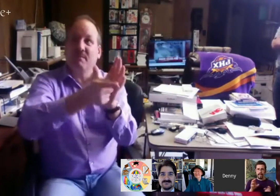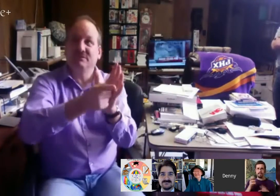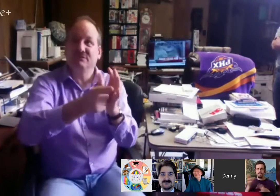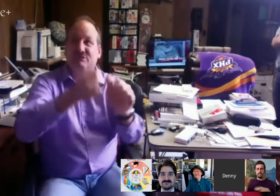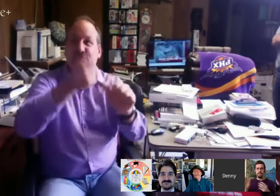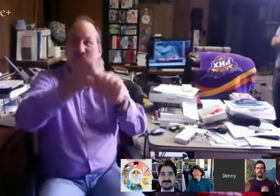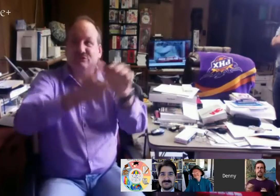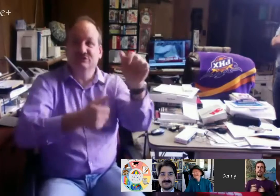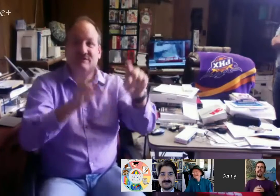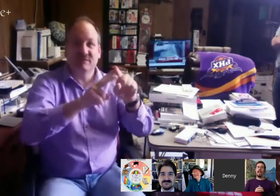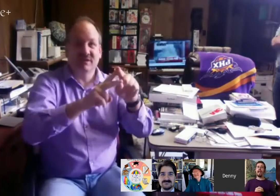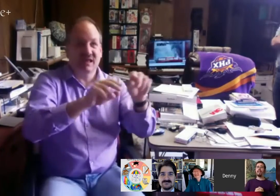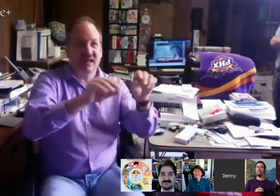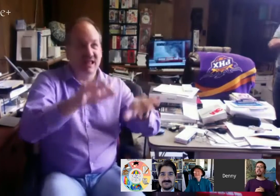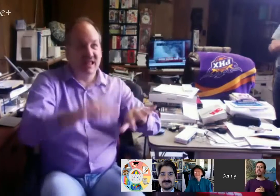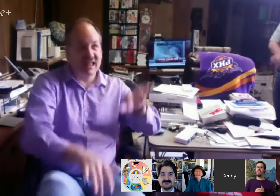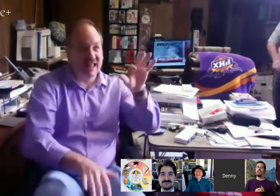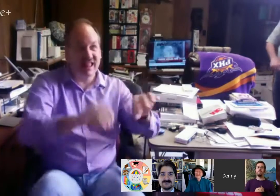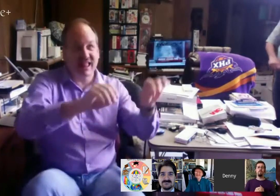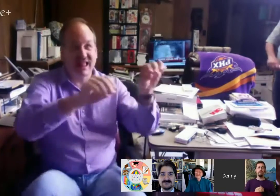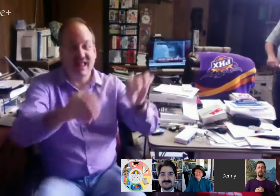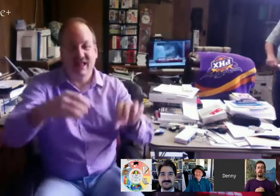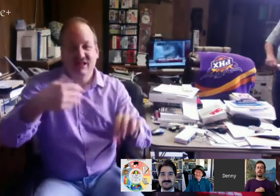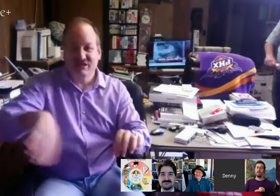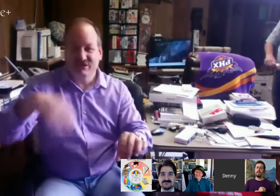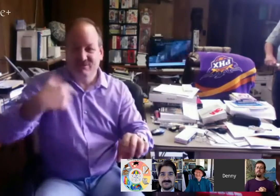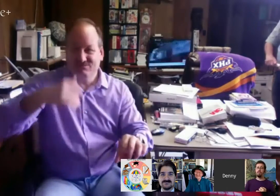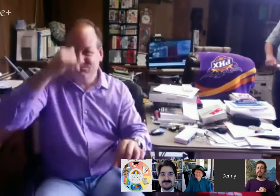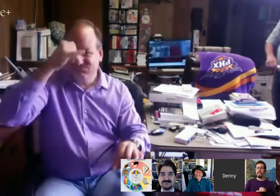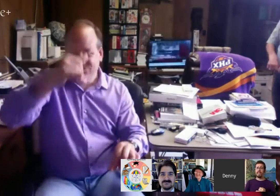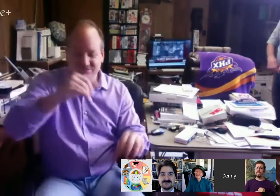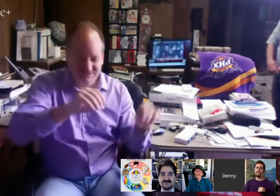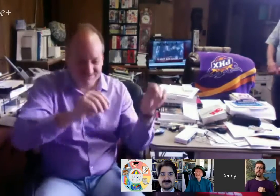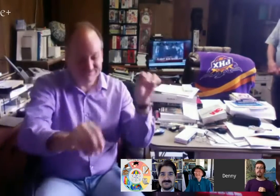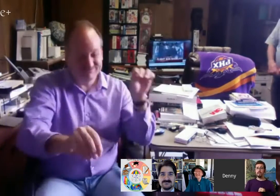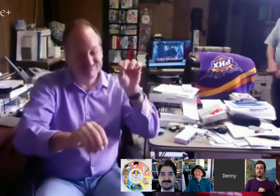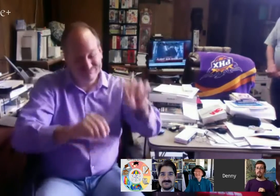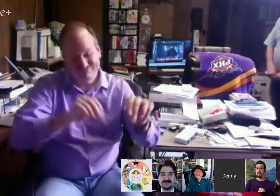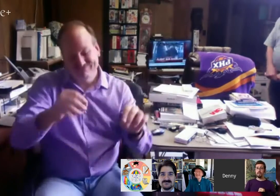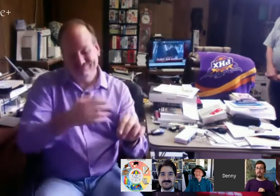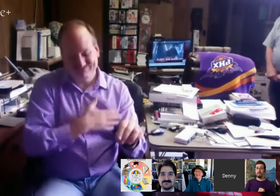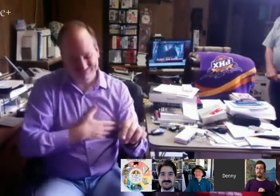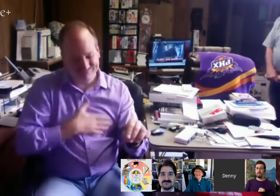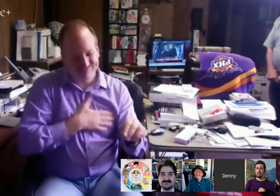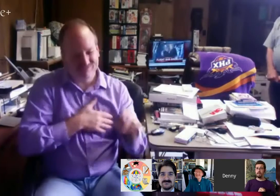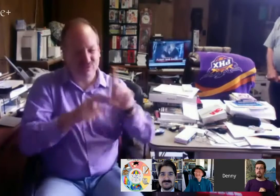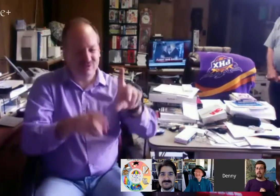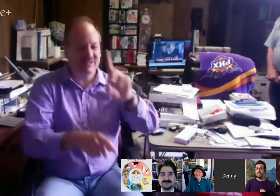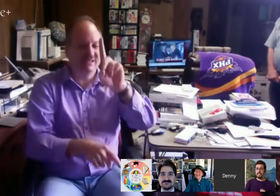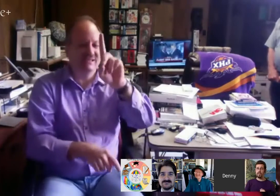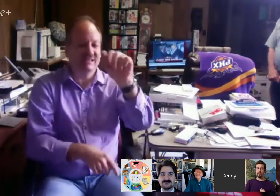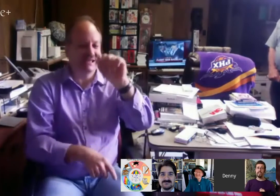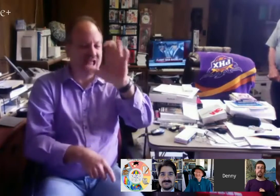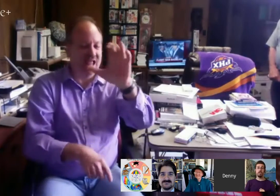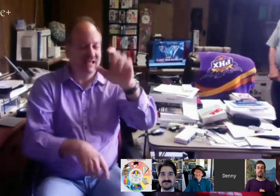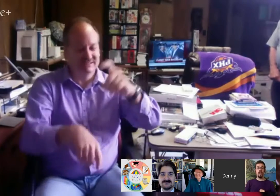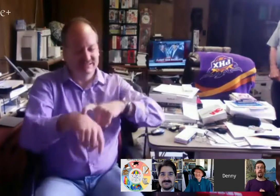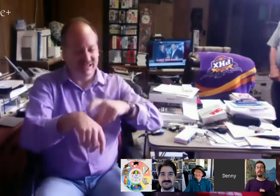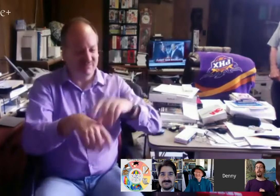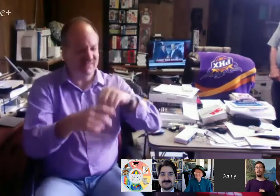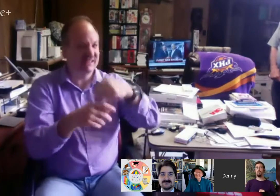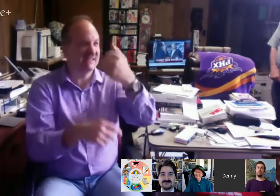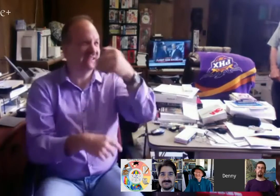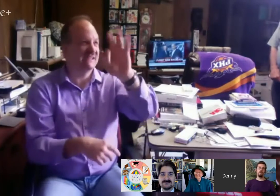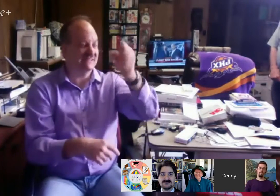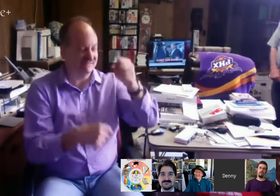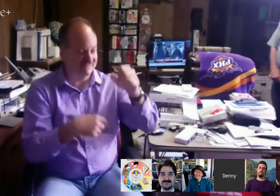different hands and everything, and then we started inputting that into a dictionary each